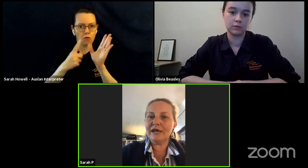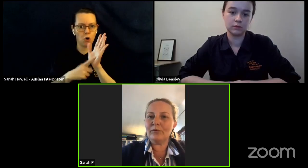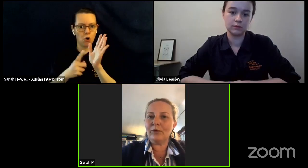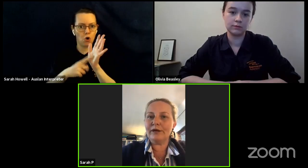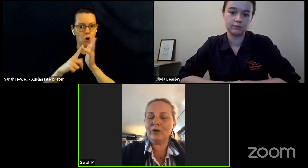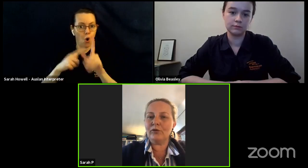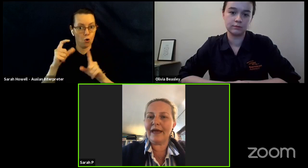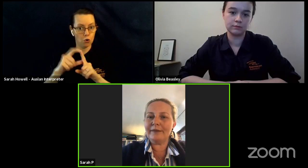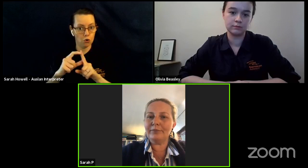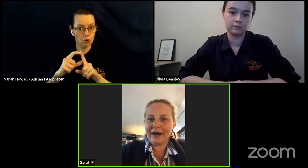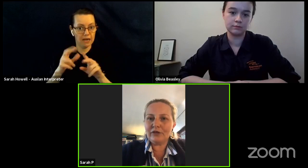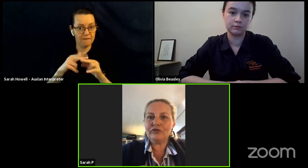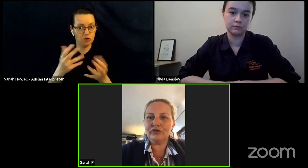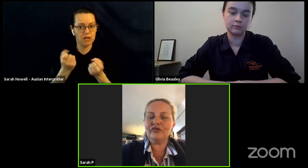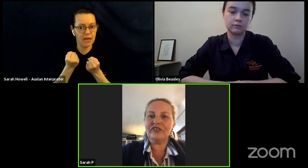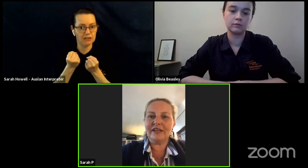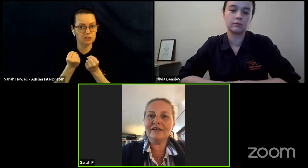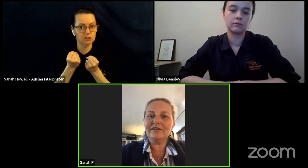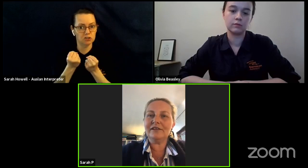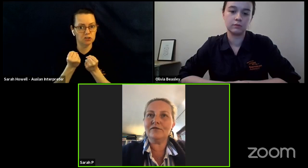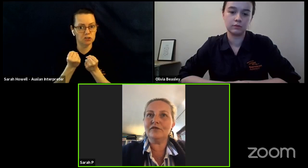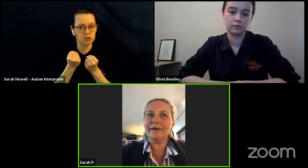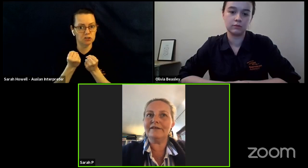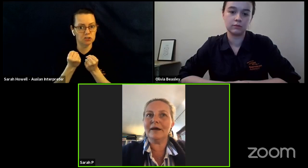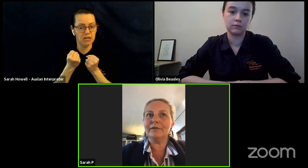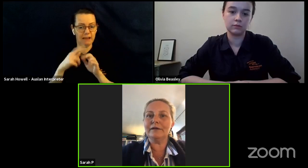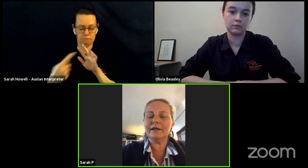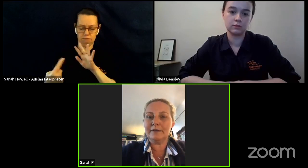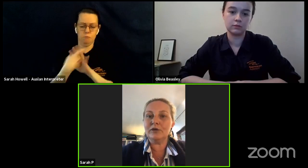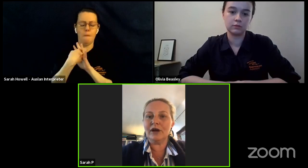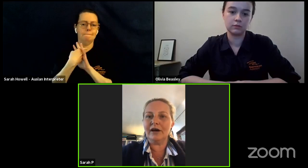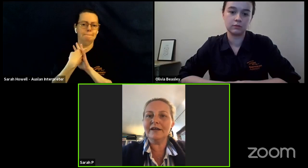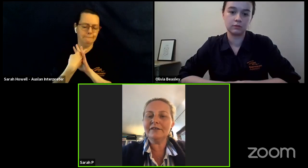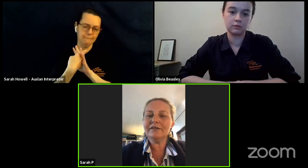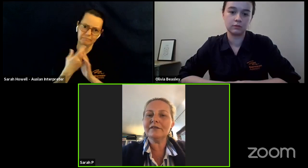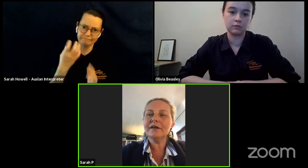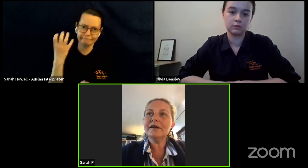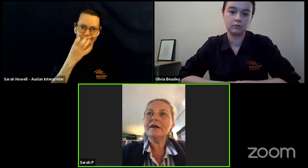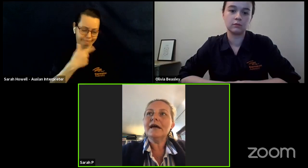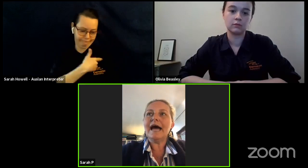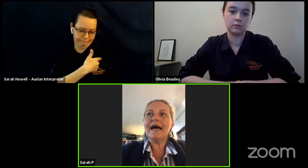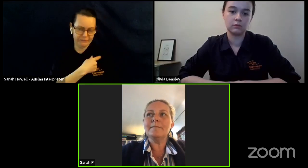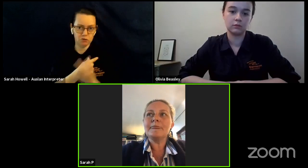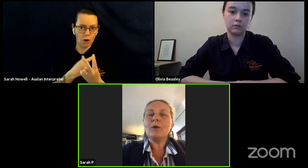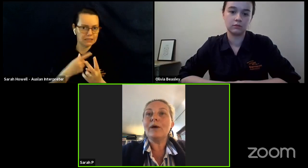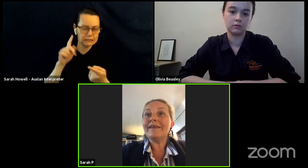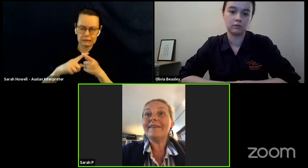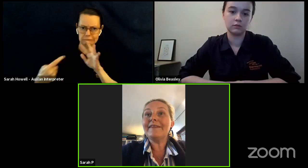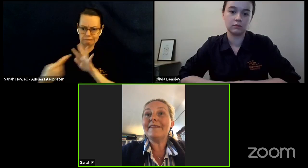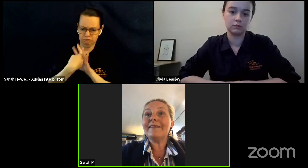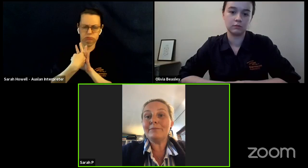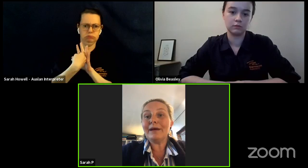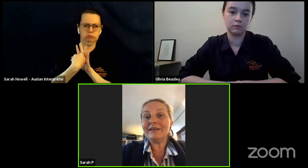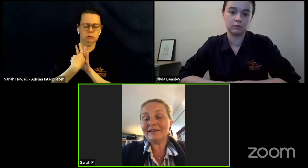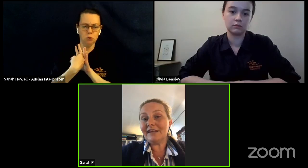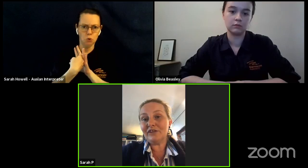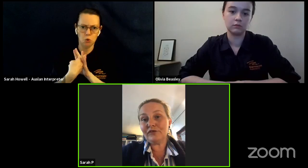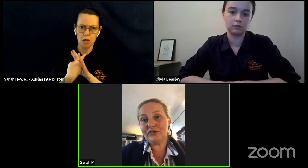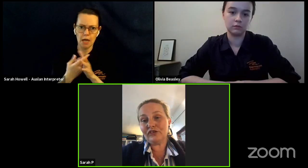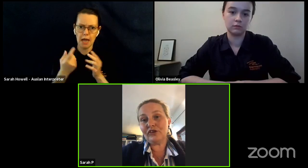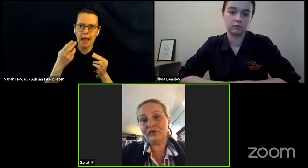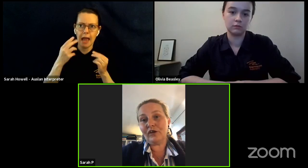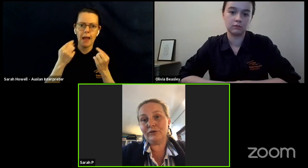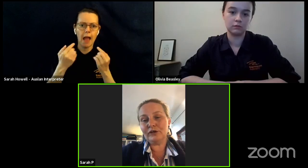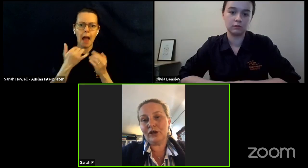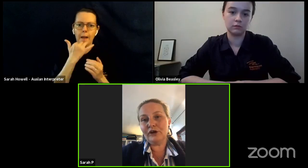it, if you get what we call that breakthrough disease, if you've been double immunised. Whether that makes any